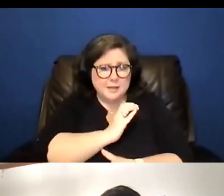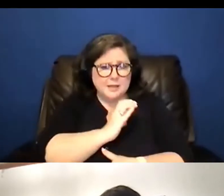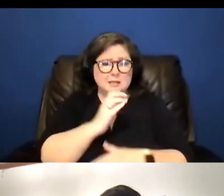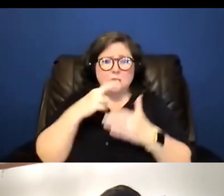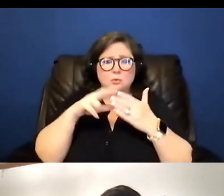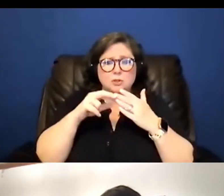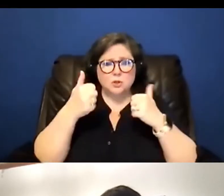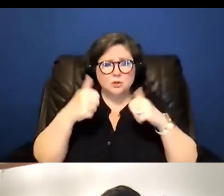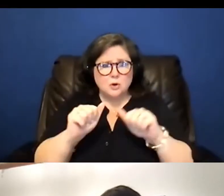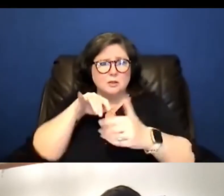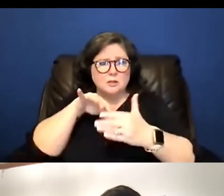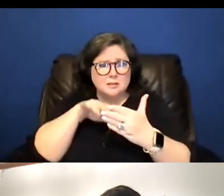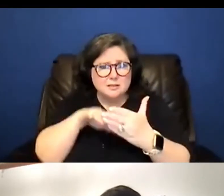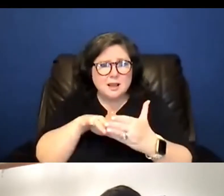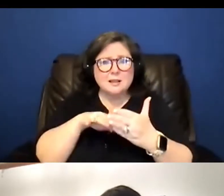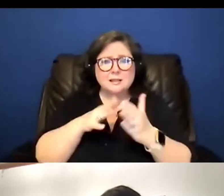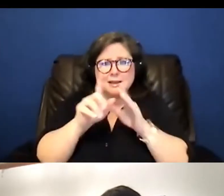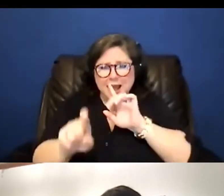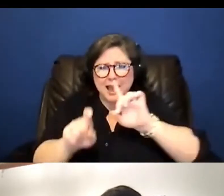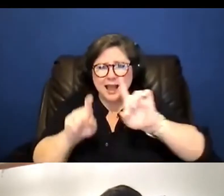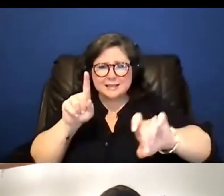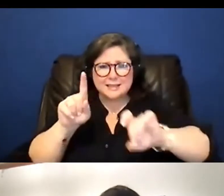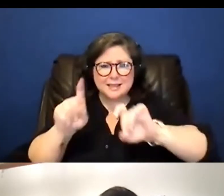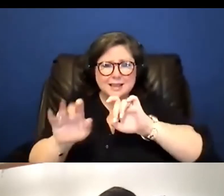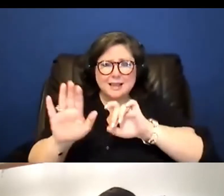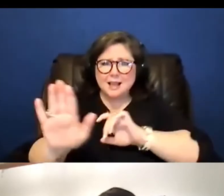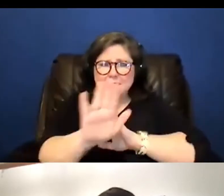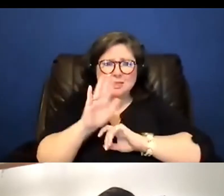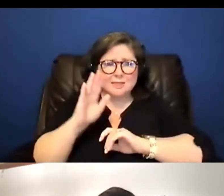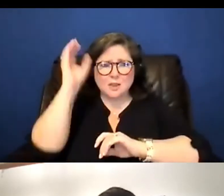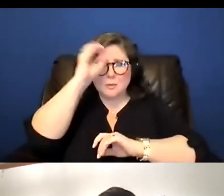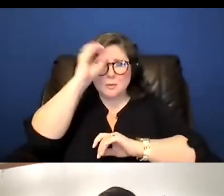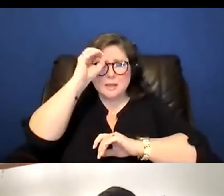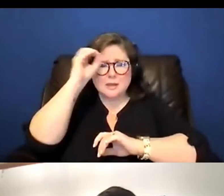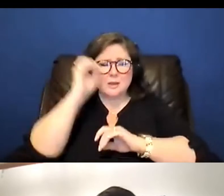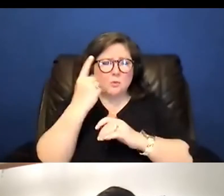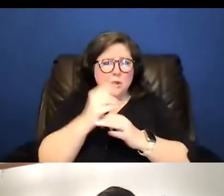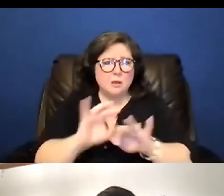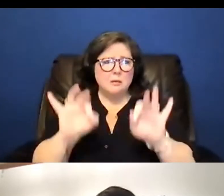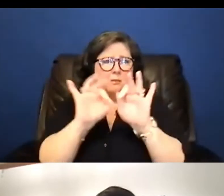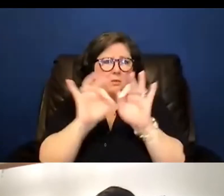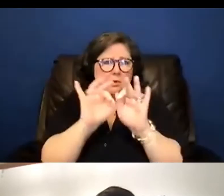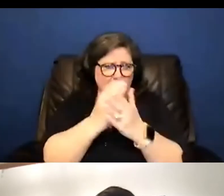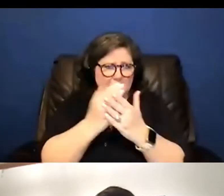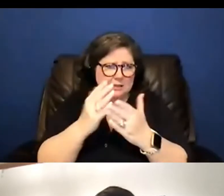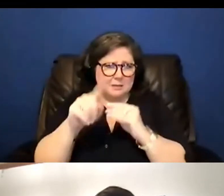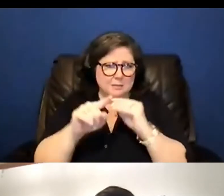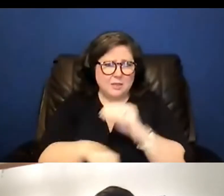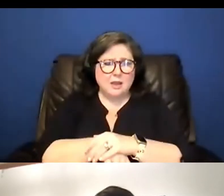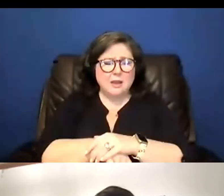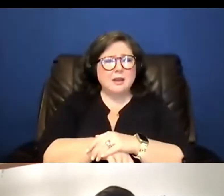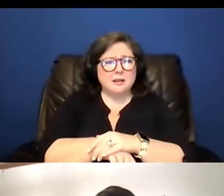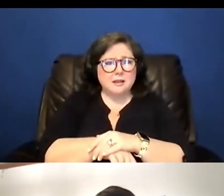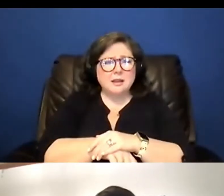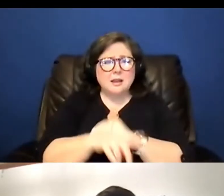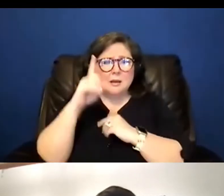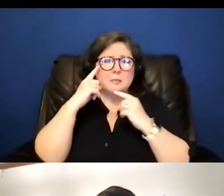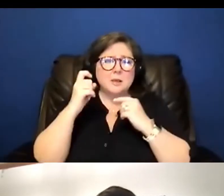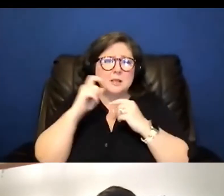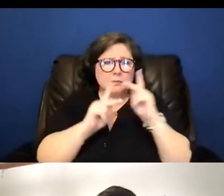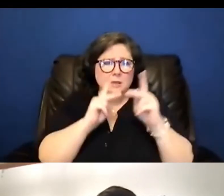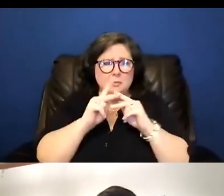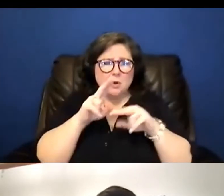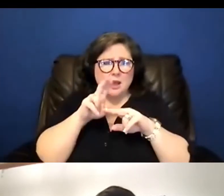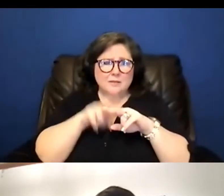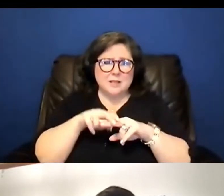research studies, and asking their input. And I think that's the key, one of the key factors about it, because I know people that have sat on